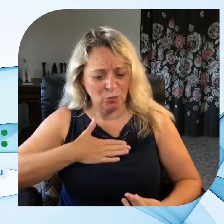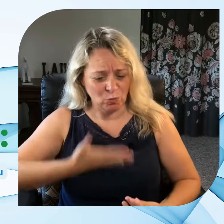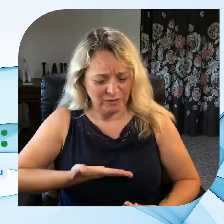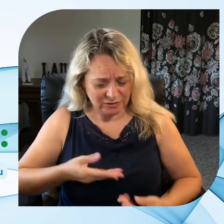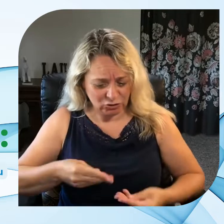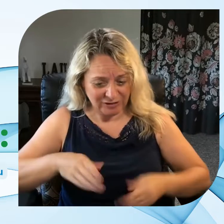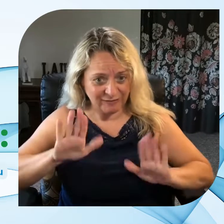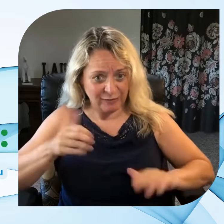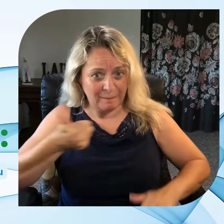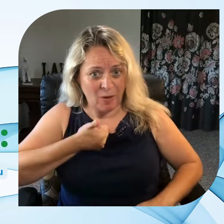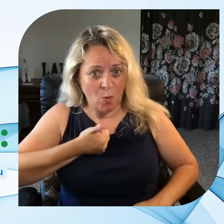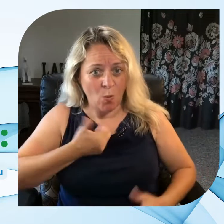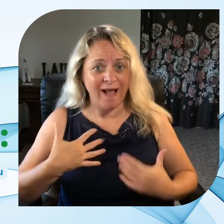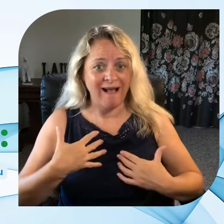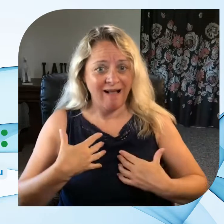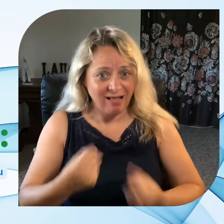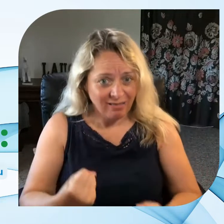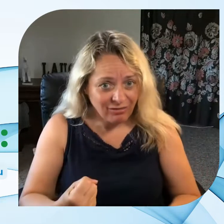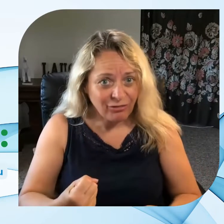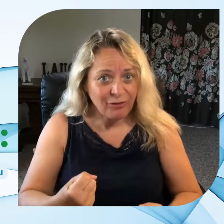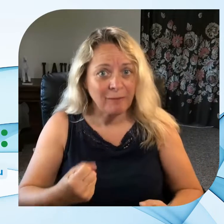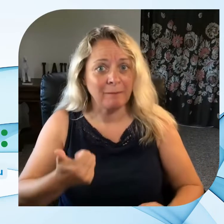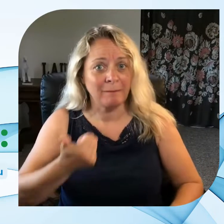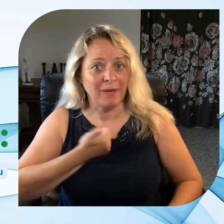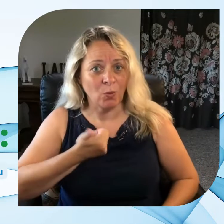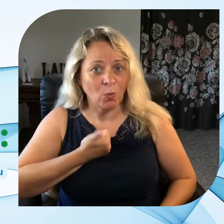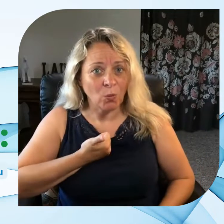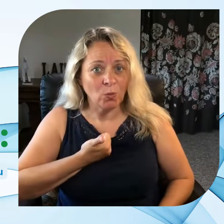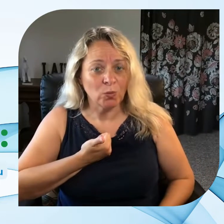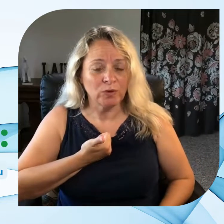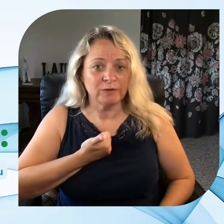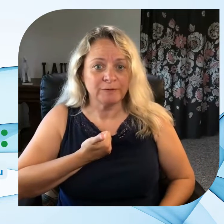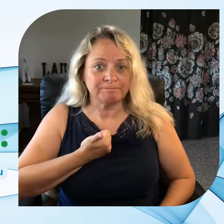up what I needed to actually be healthy.